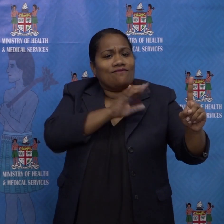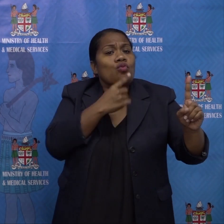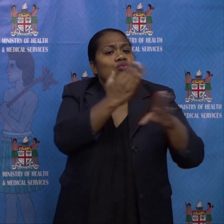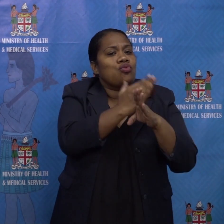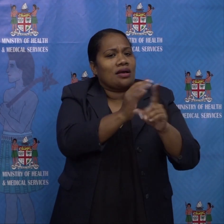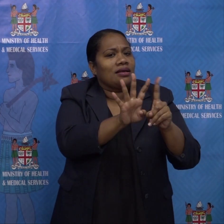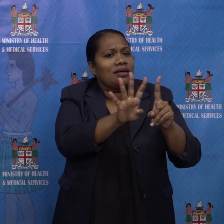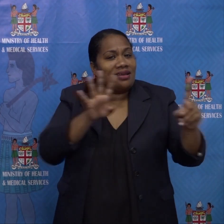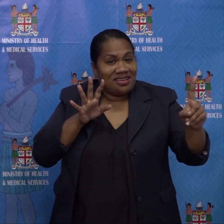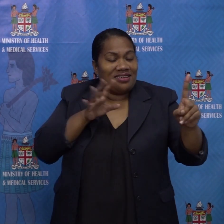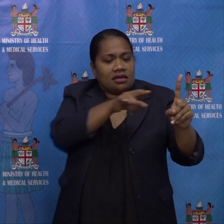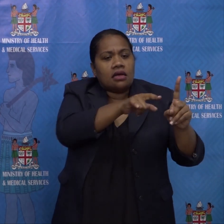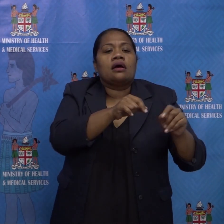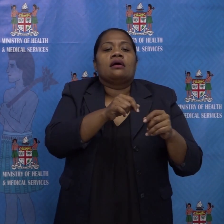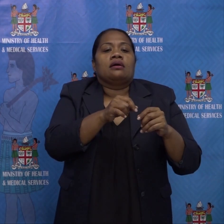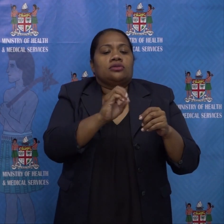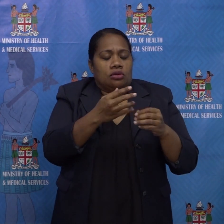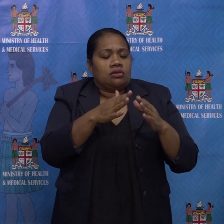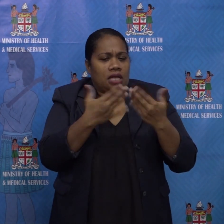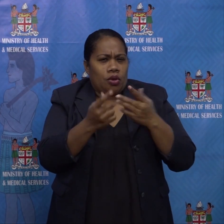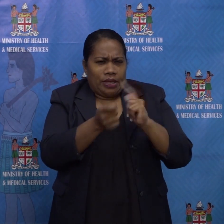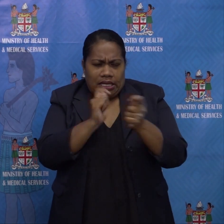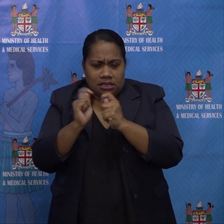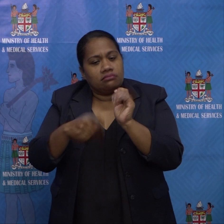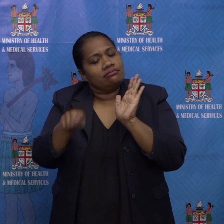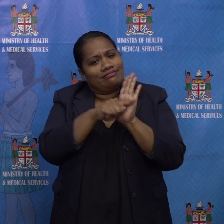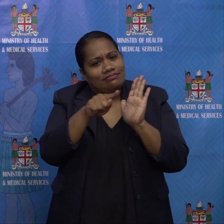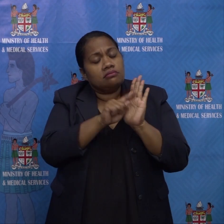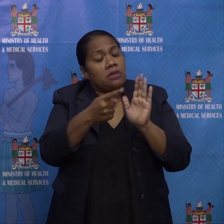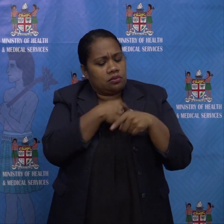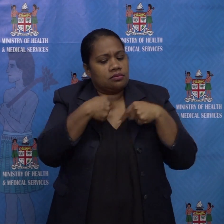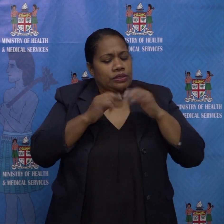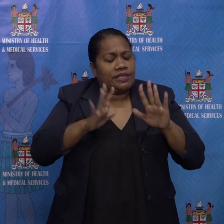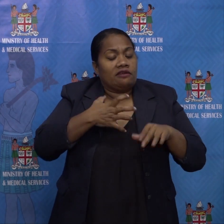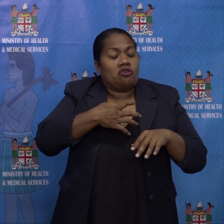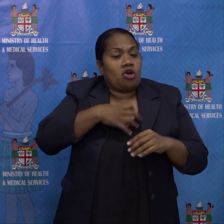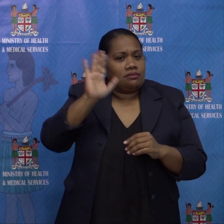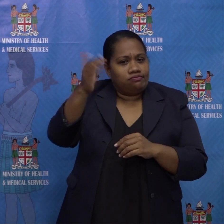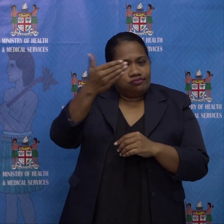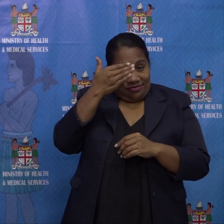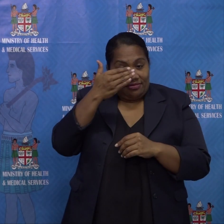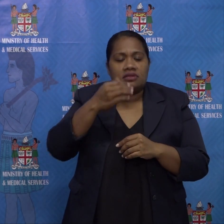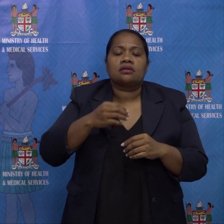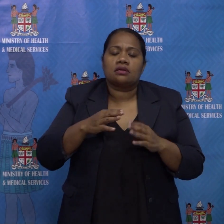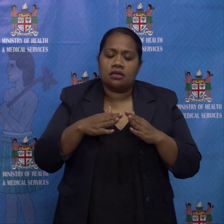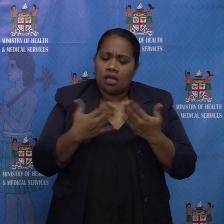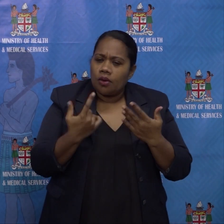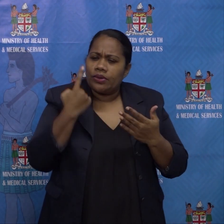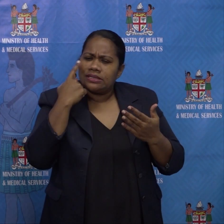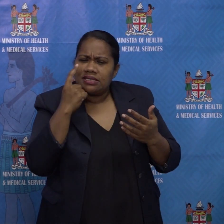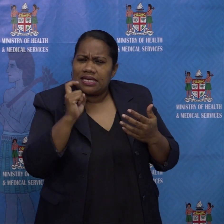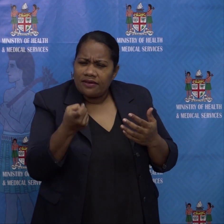staff now, and so far they've tested negative. We're waiting for more test results from that. We also see if any